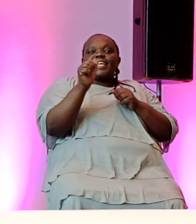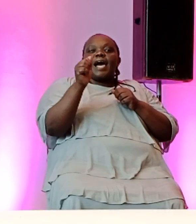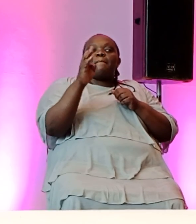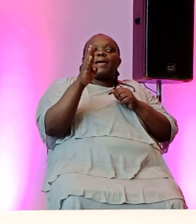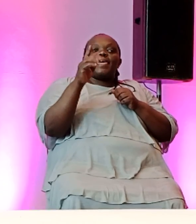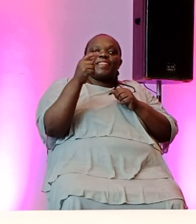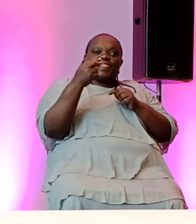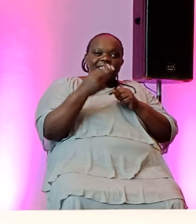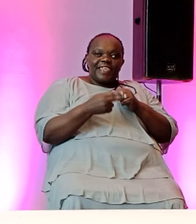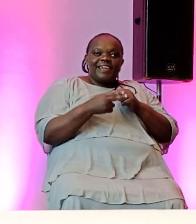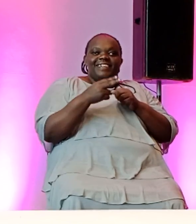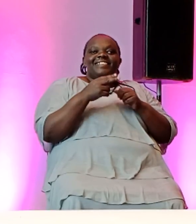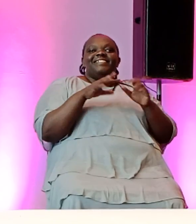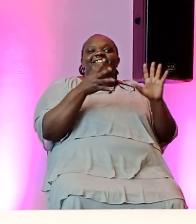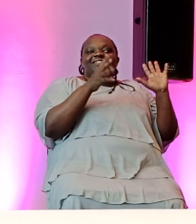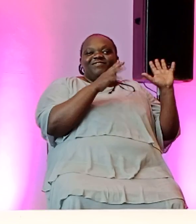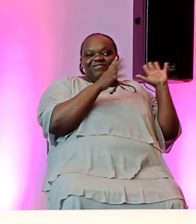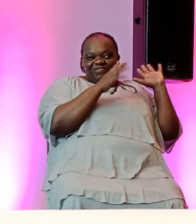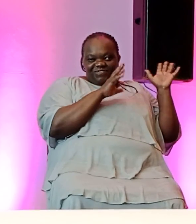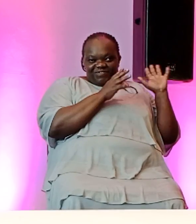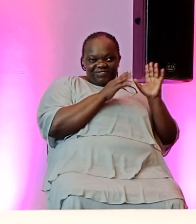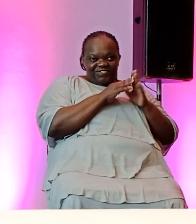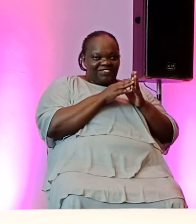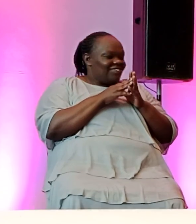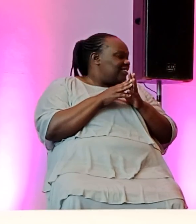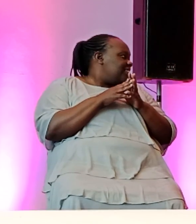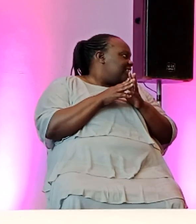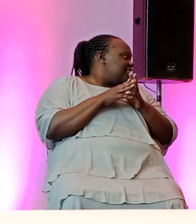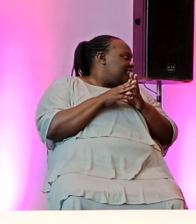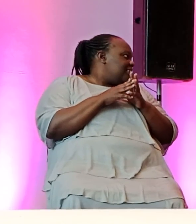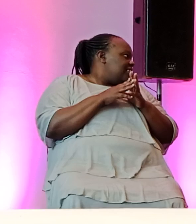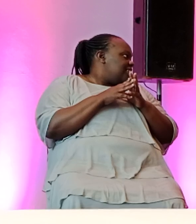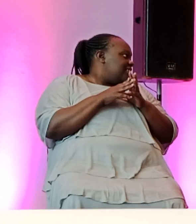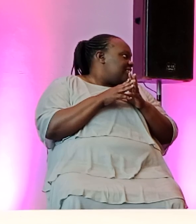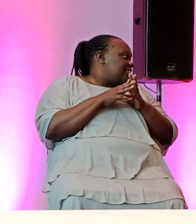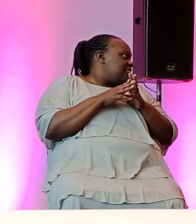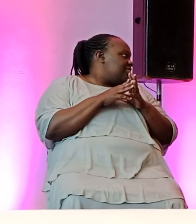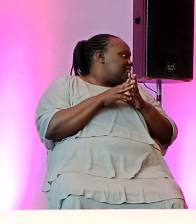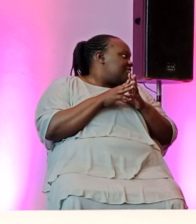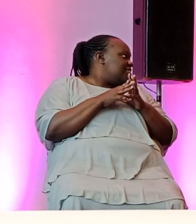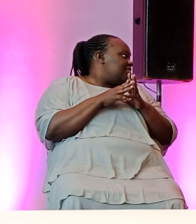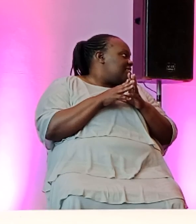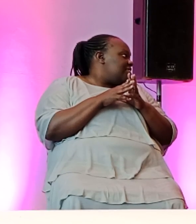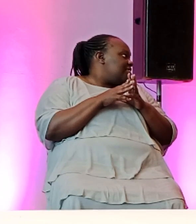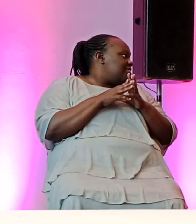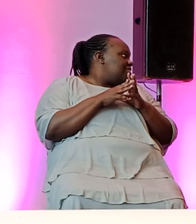Kipkum.